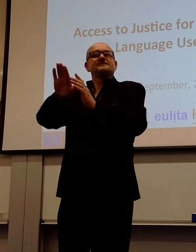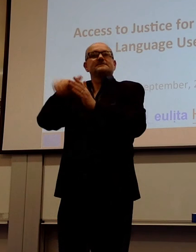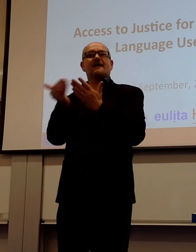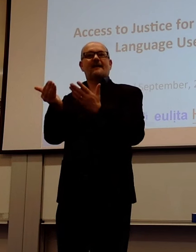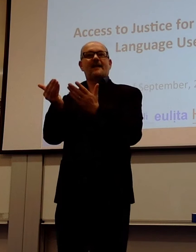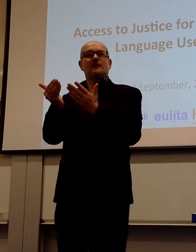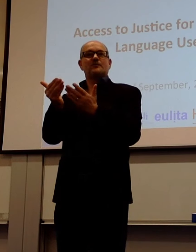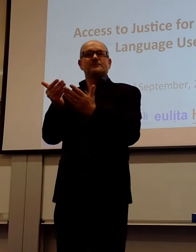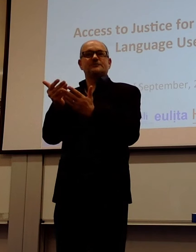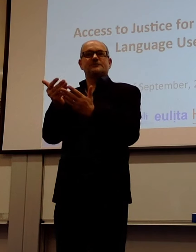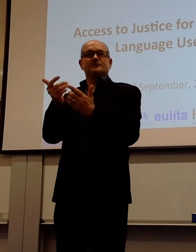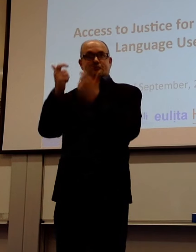I was observing interpreters